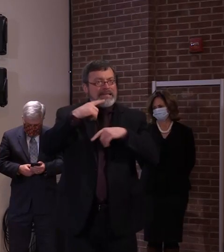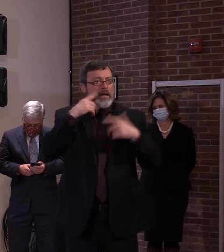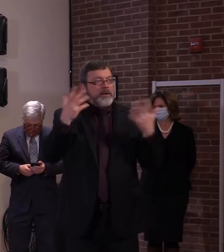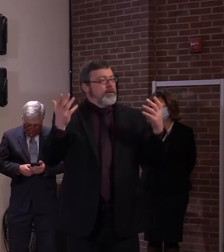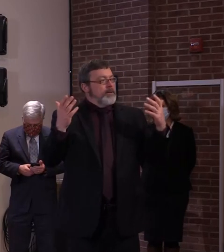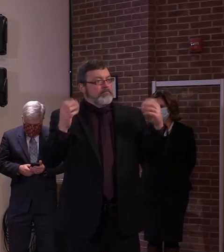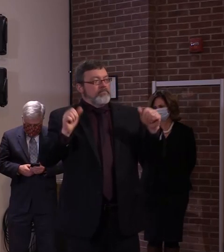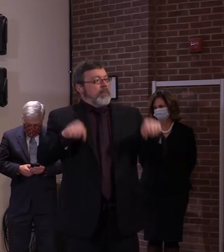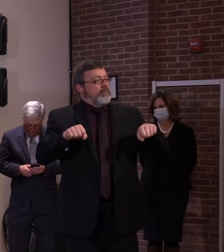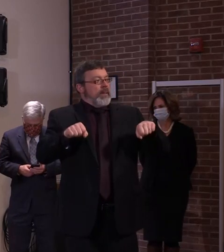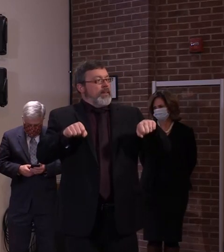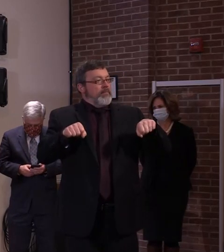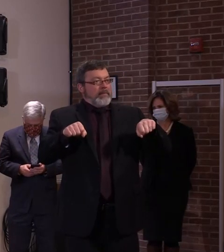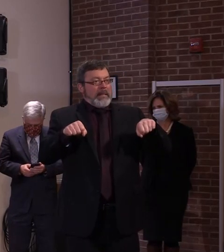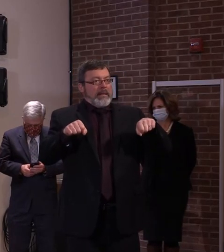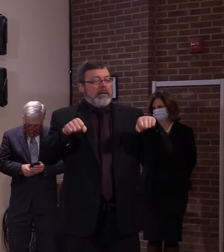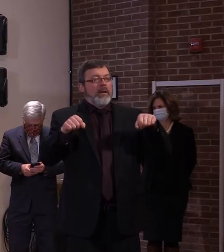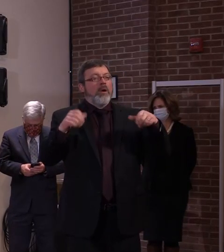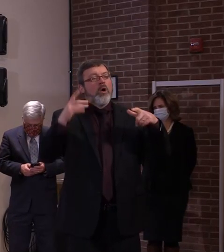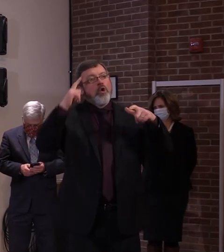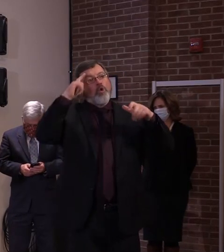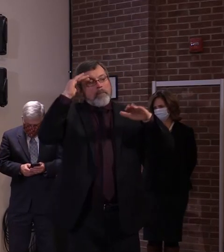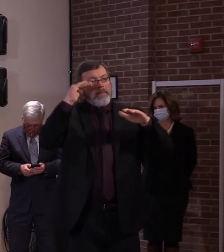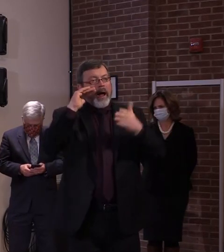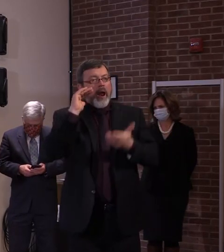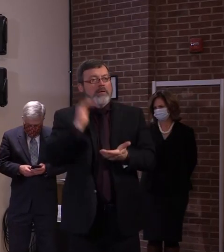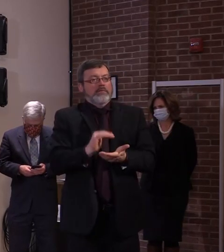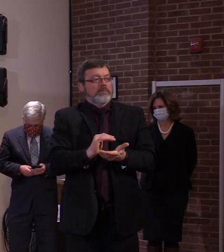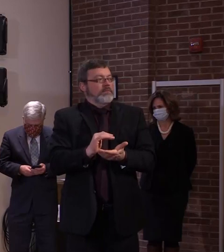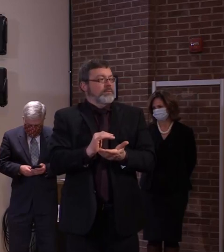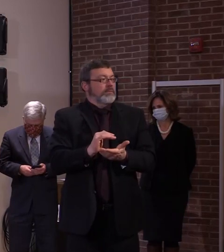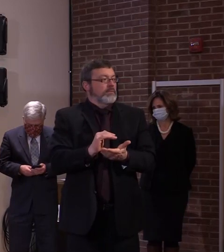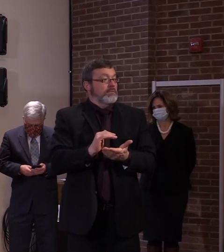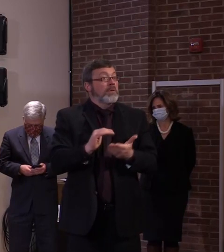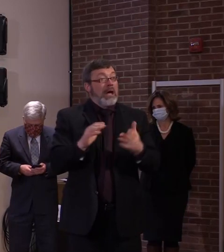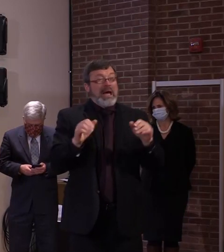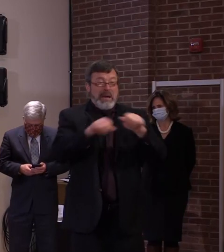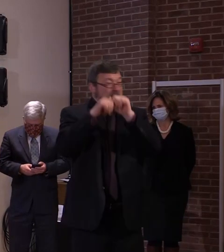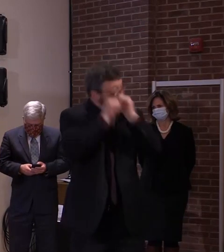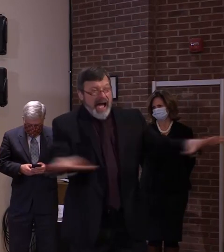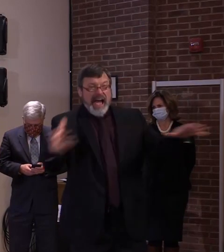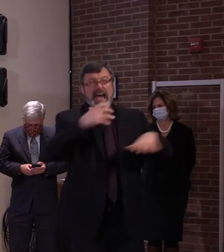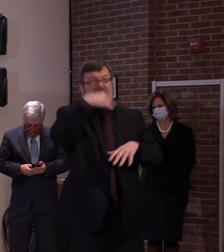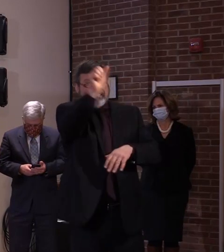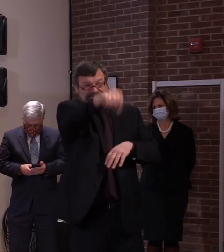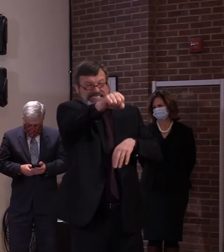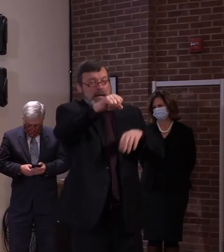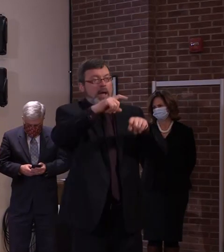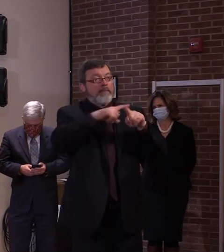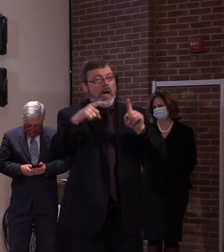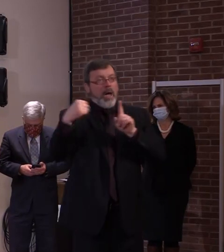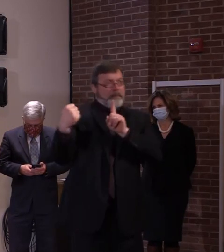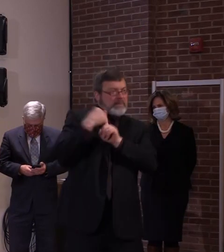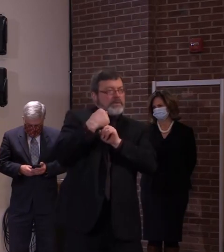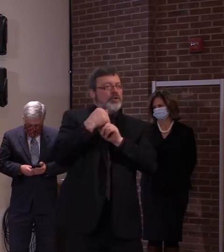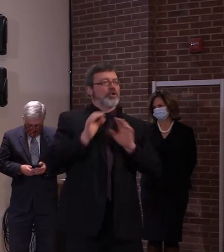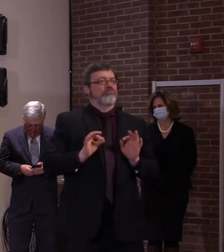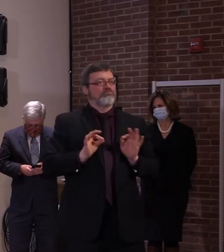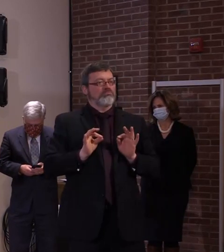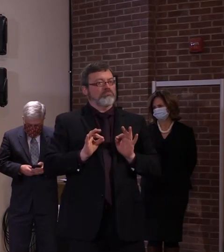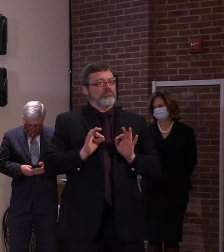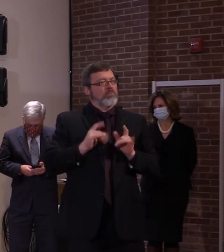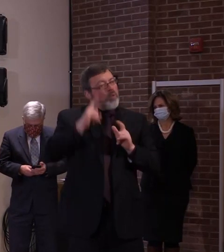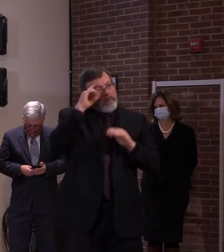We hope it won't be, but it will be vast, and we'll see a number of cases. But as we've done from the very beginning, we